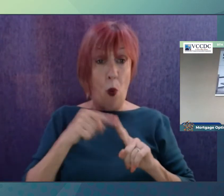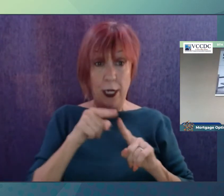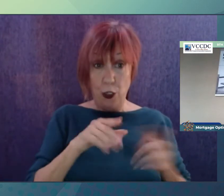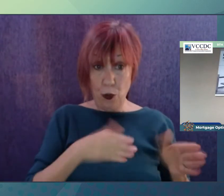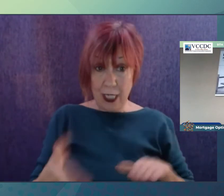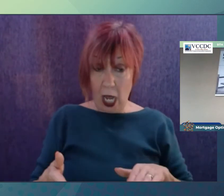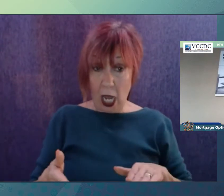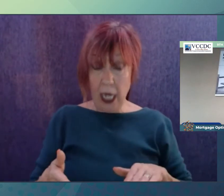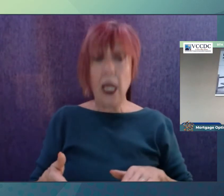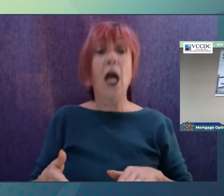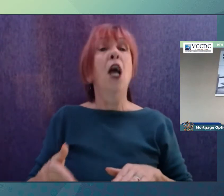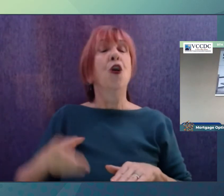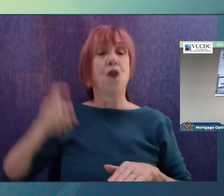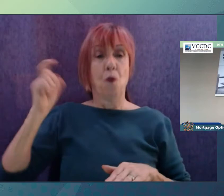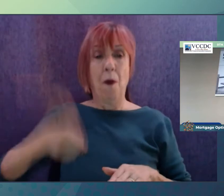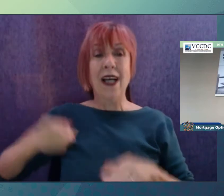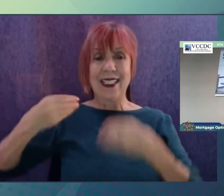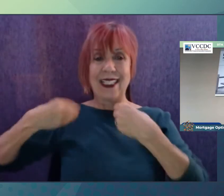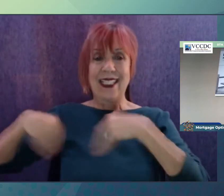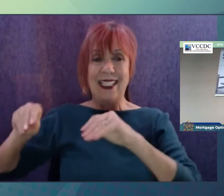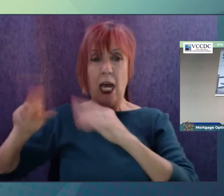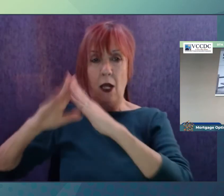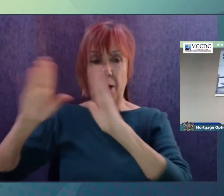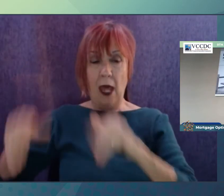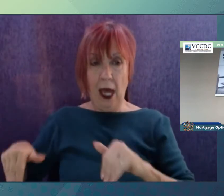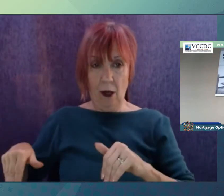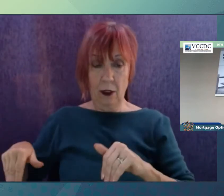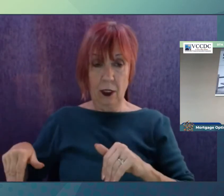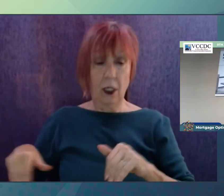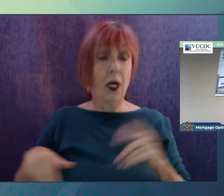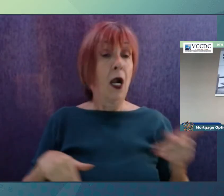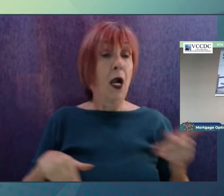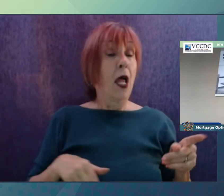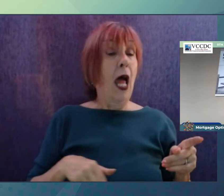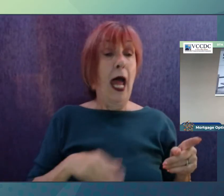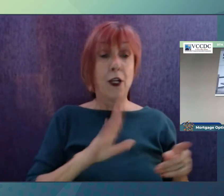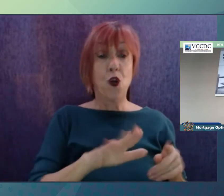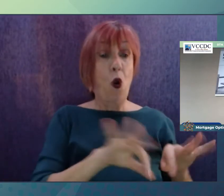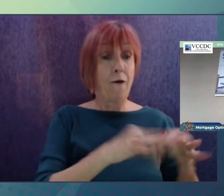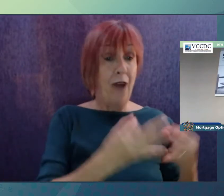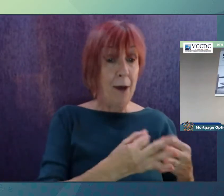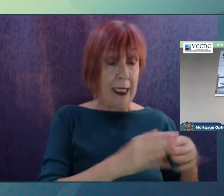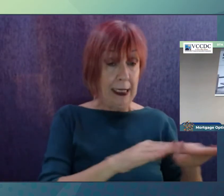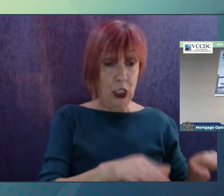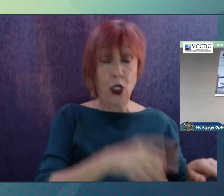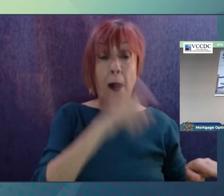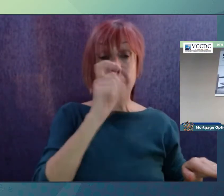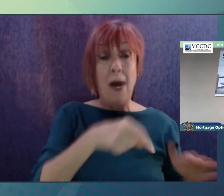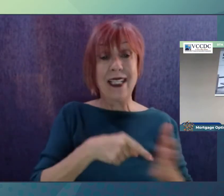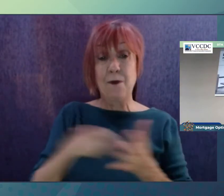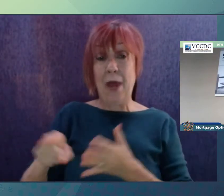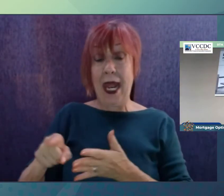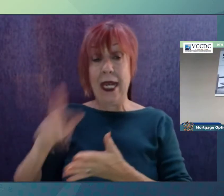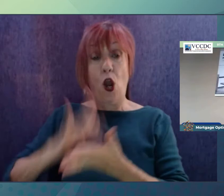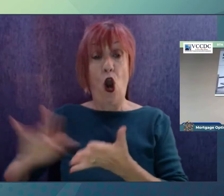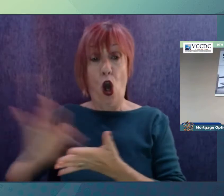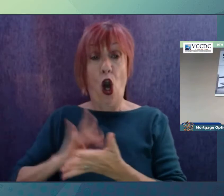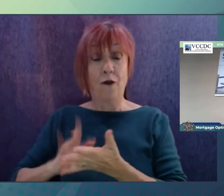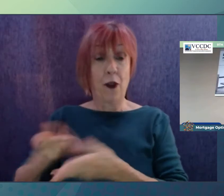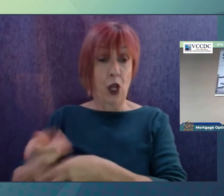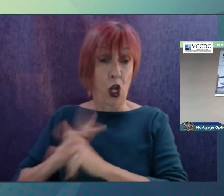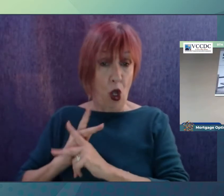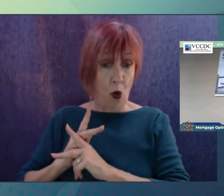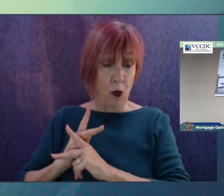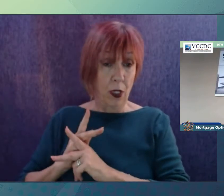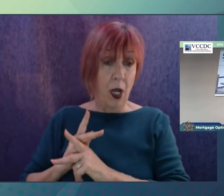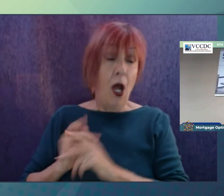die, heirs will be required to pay the full loan balance or 95% of the home's appraised value, whichever is less. Usually that means selling